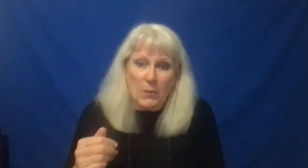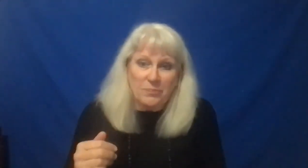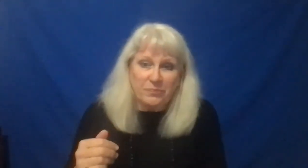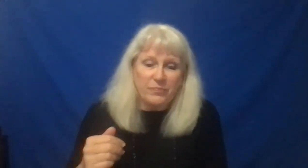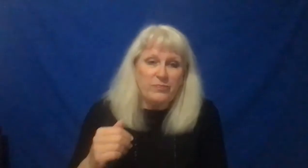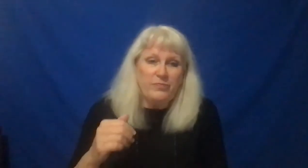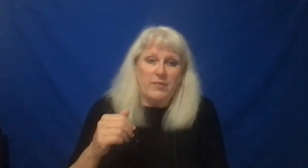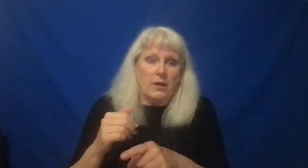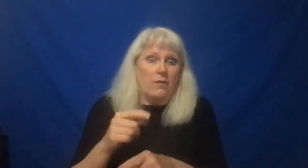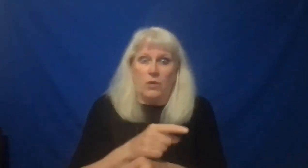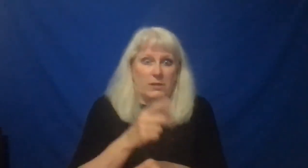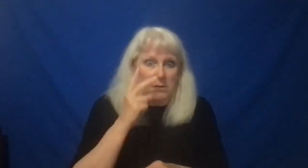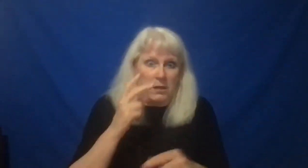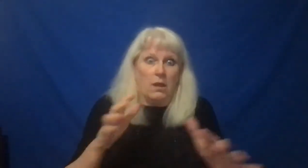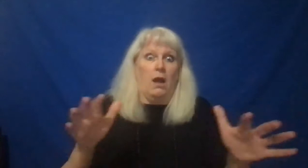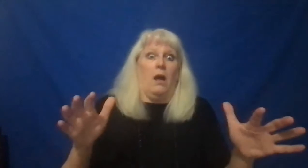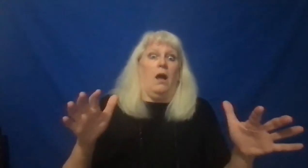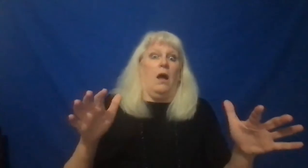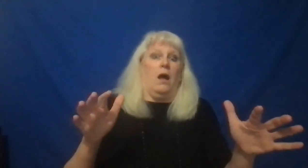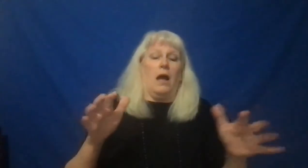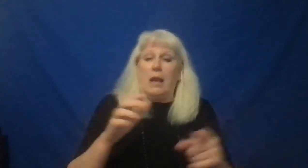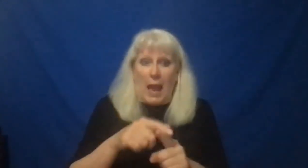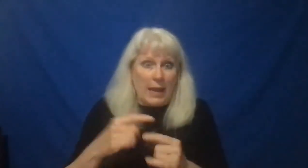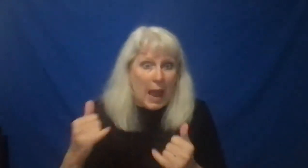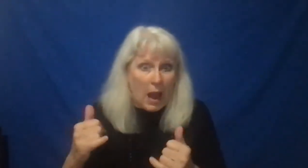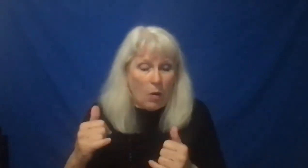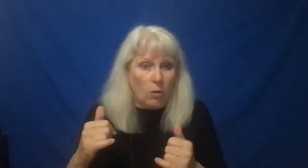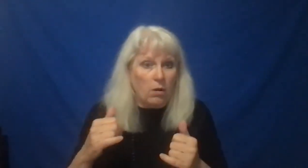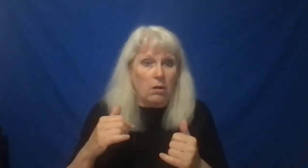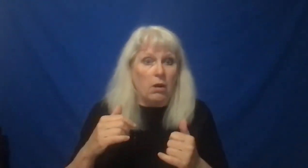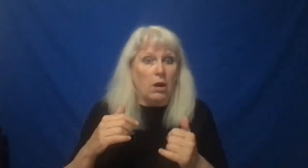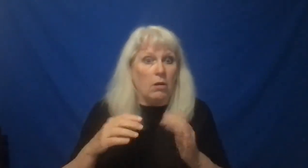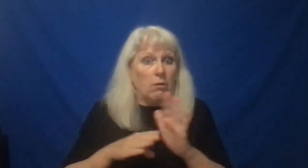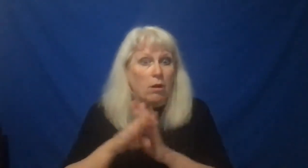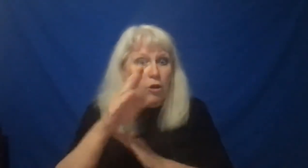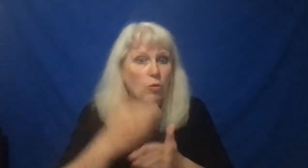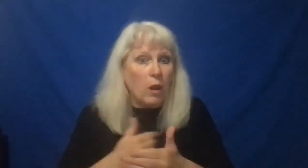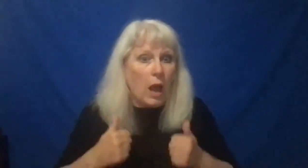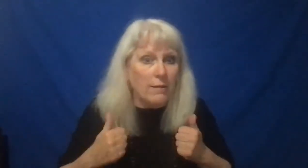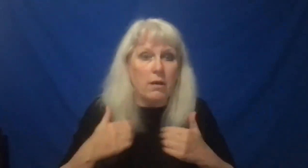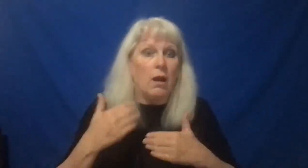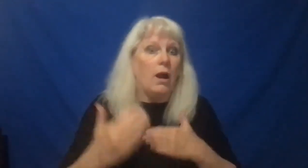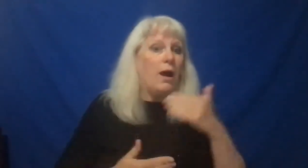lifeboat is there. And that lifeboat requires a community that can work